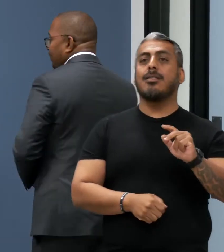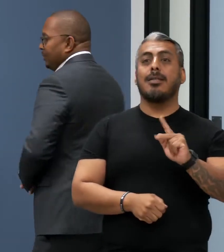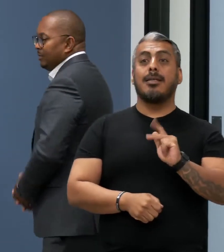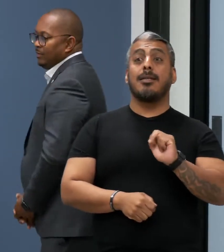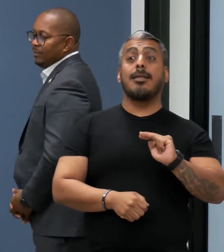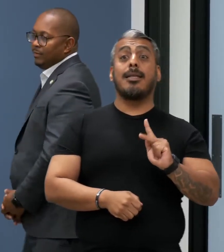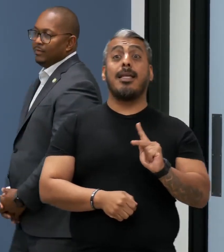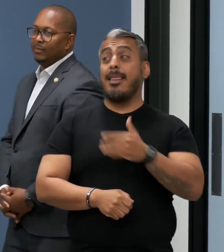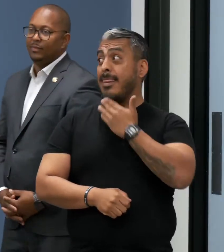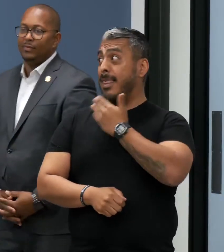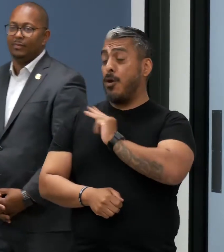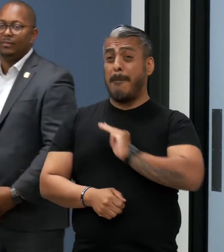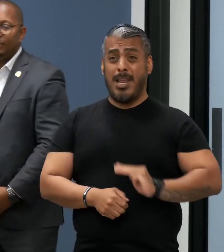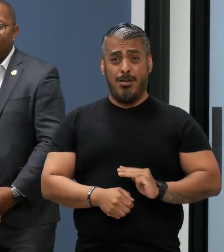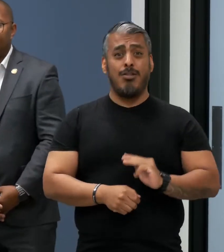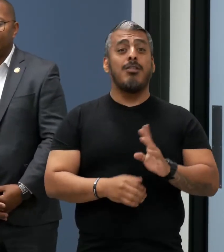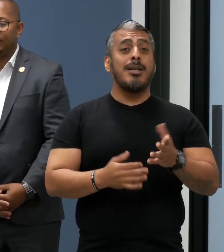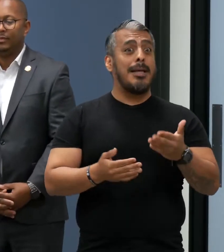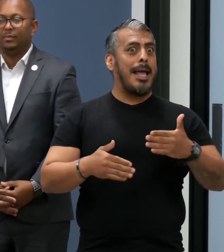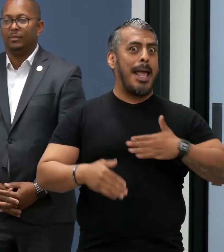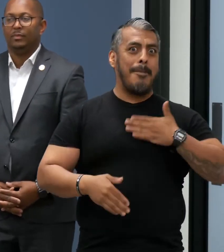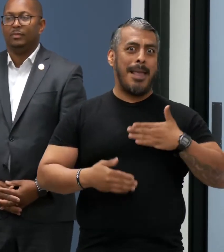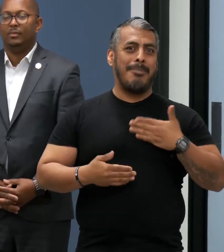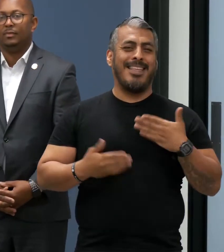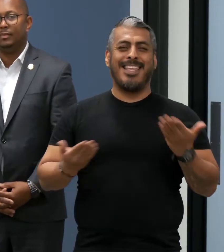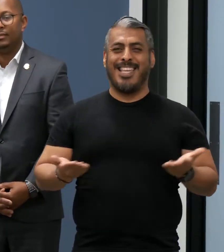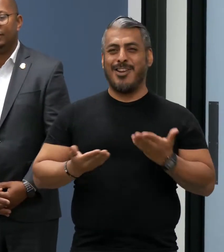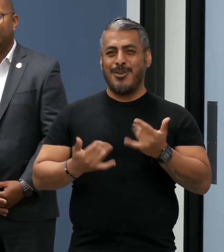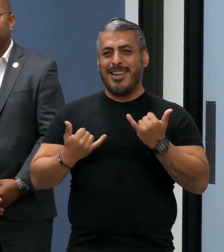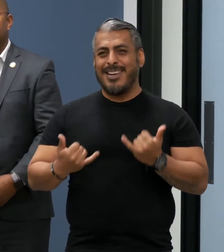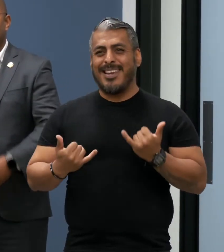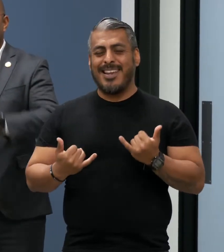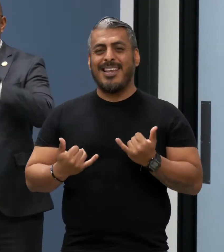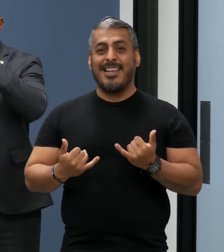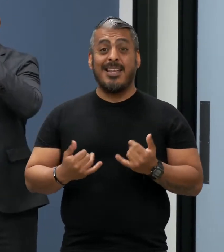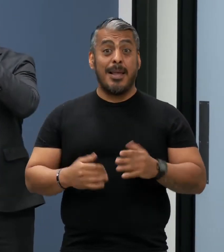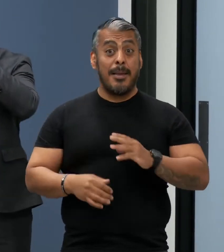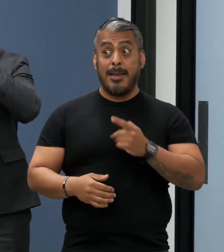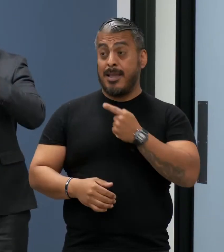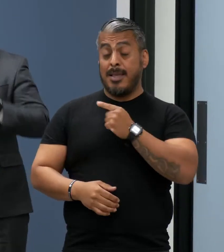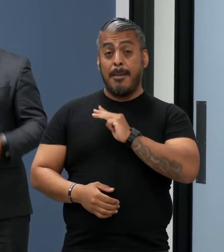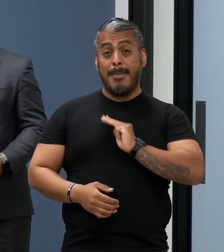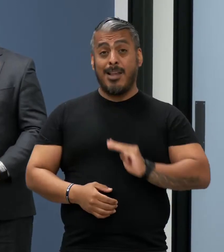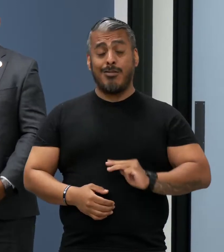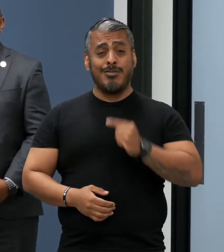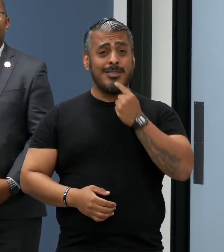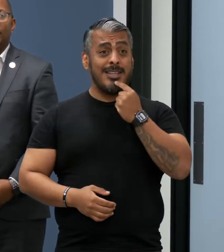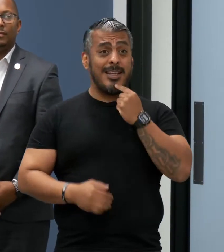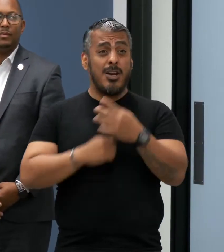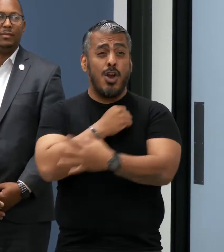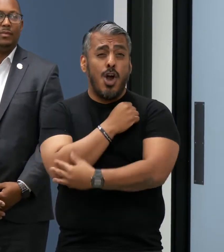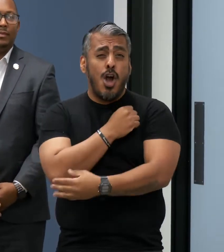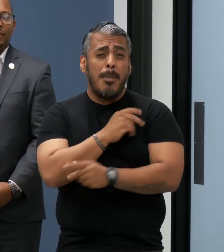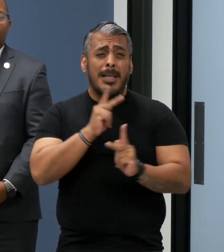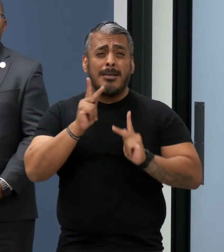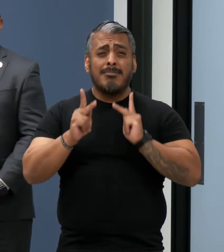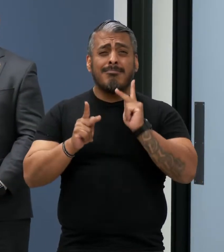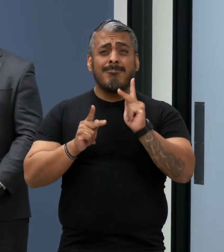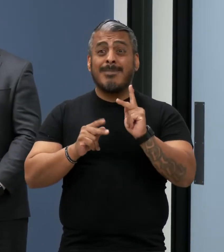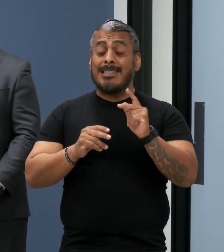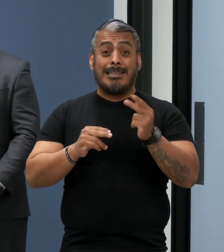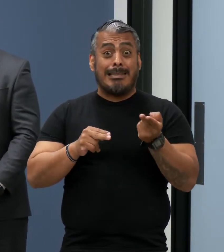Thank you, Mayor Richardson. I'm so happy to be here with you today. As the mayor said, the homeless population in Long Beach